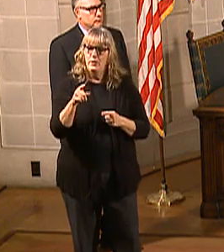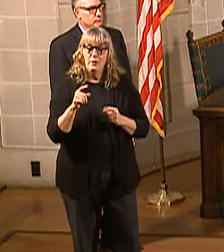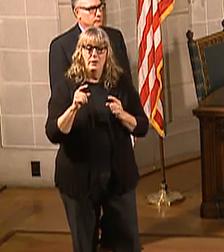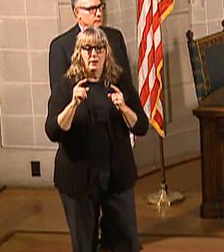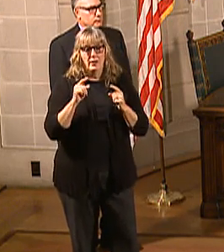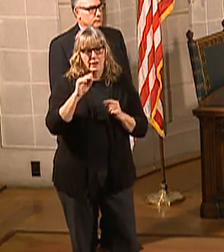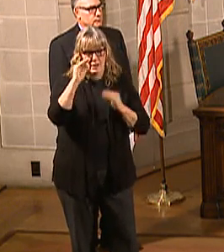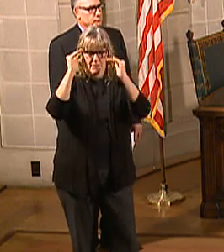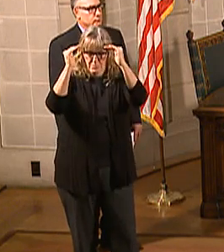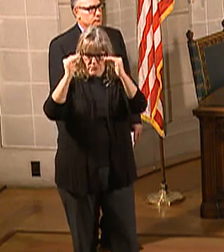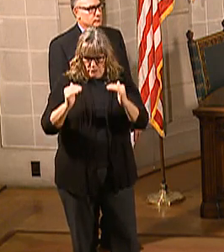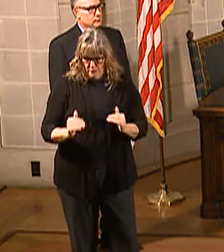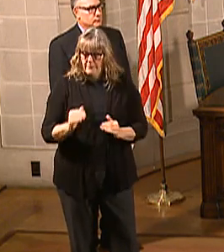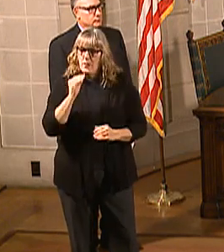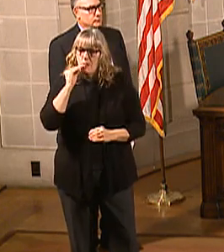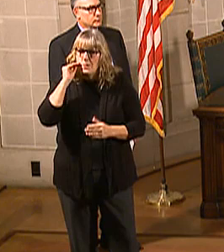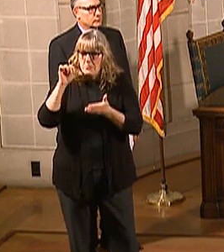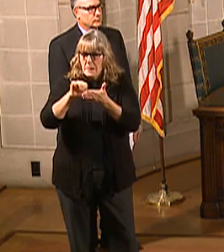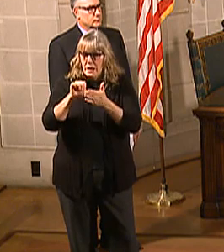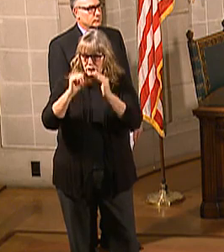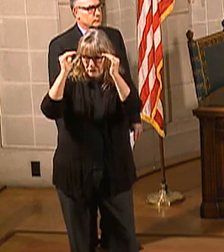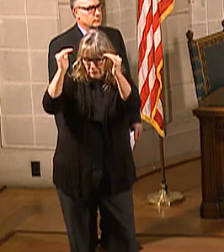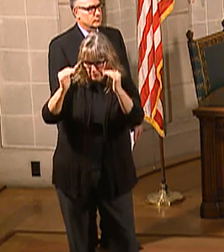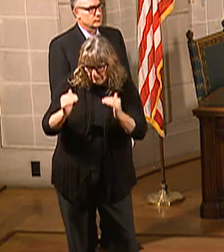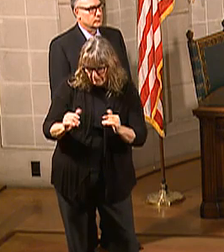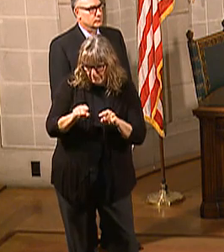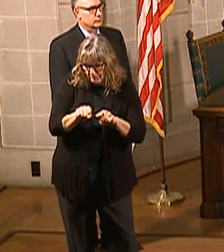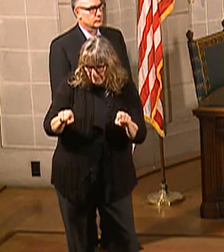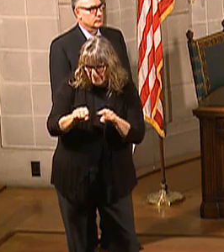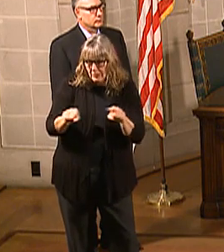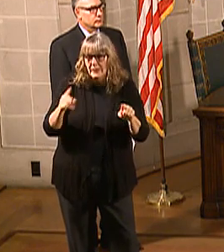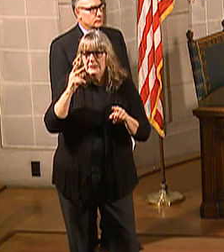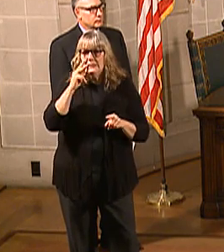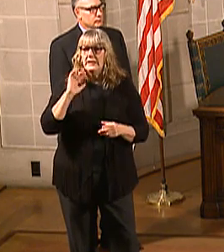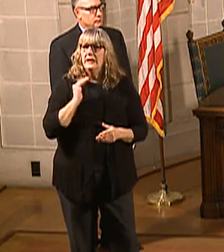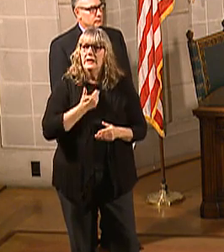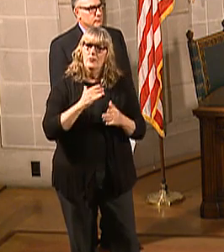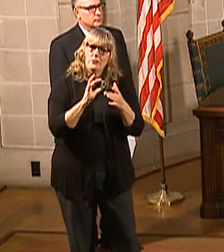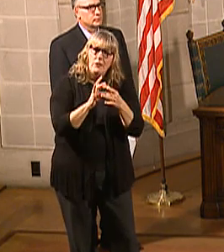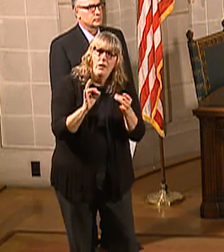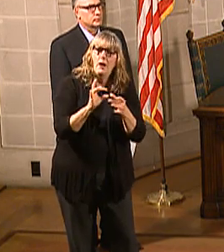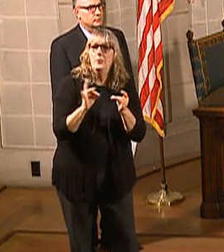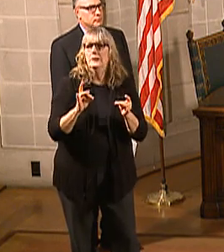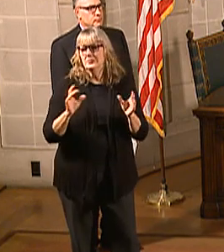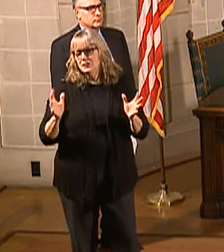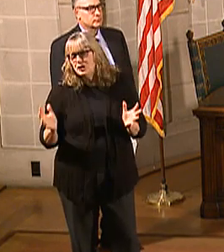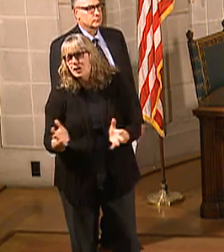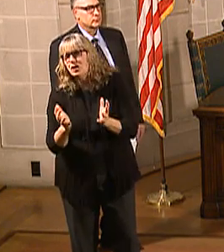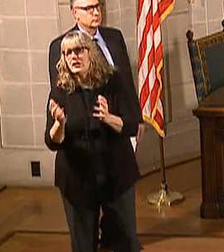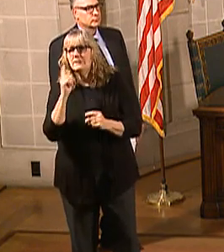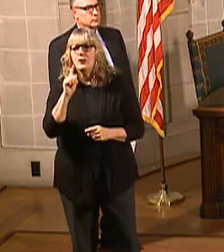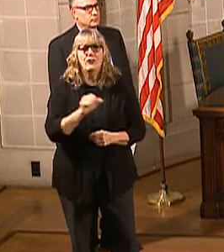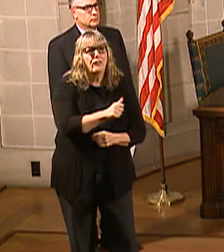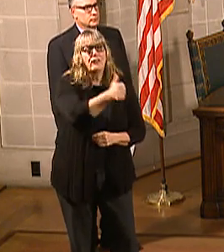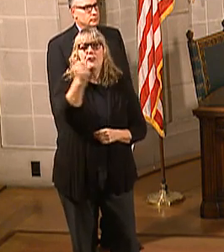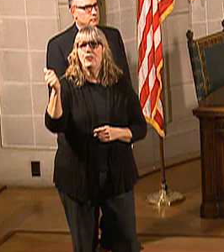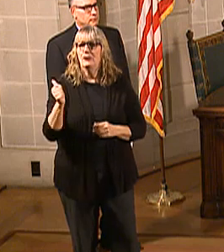on the home page of the website, you'll see that all of our comments and encouragement for